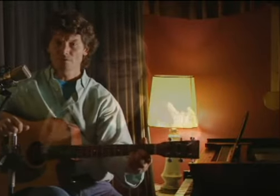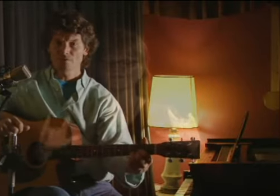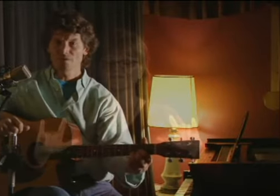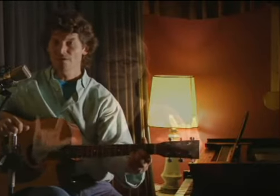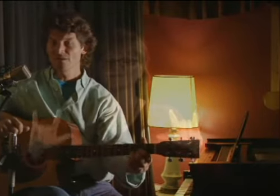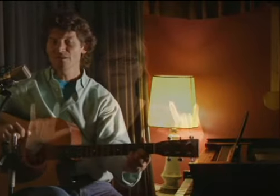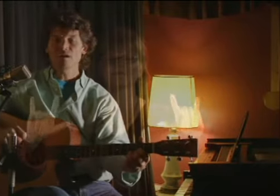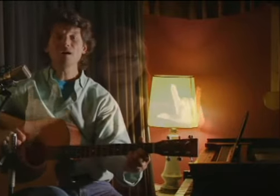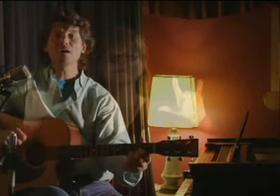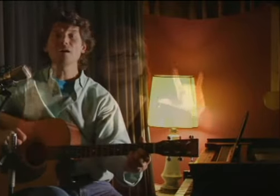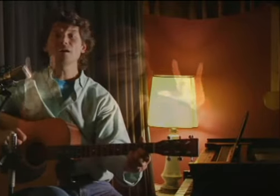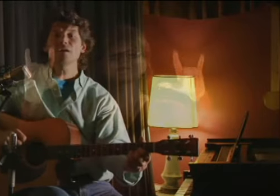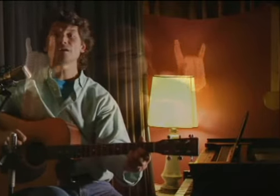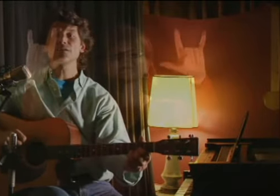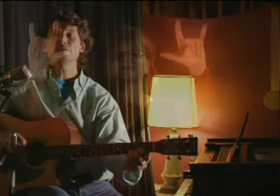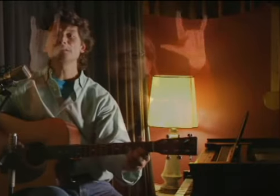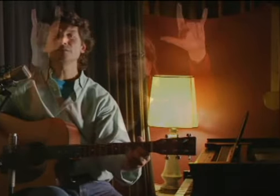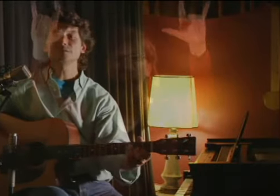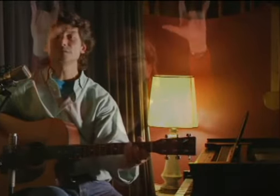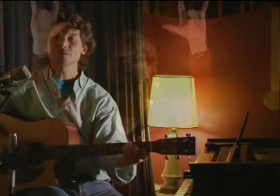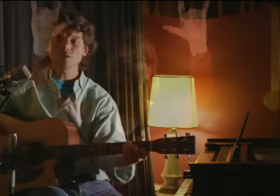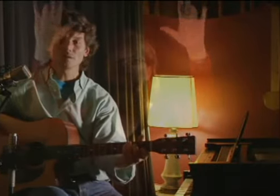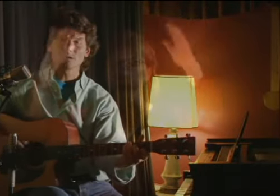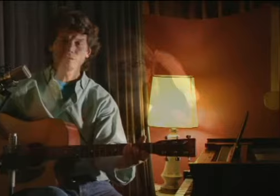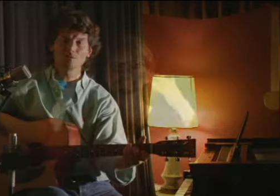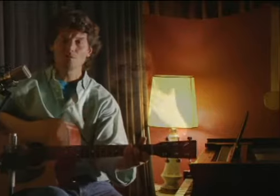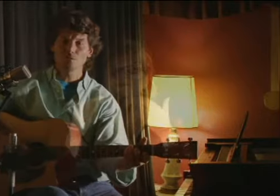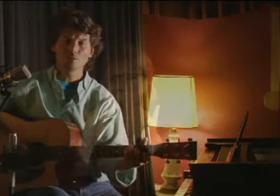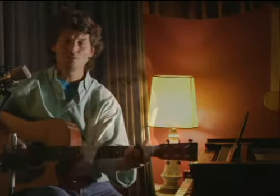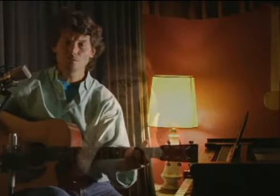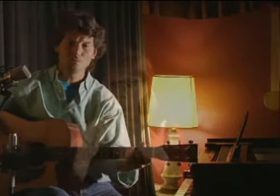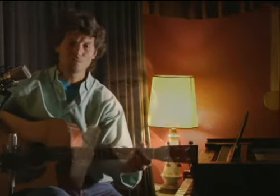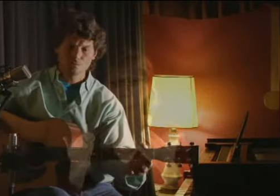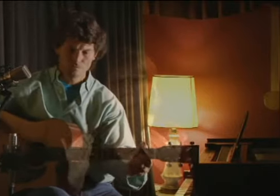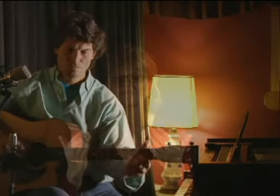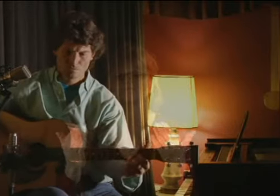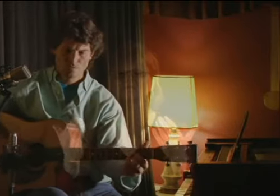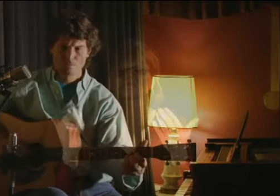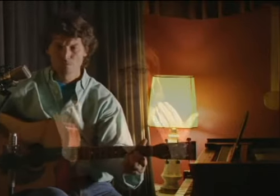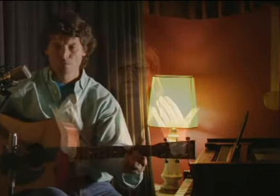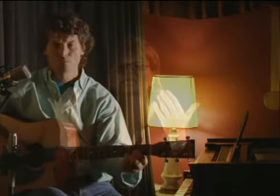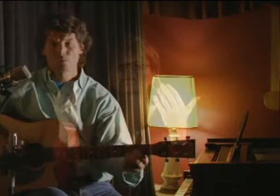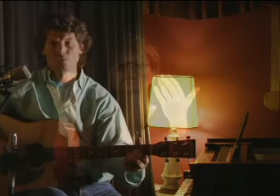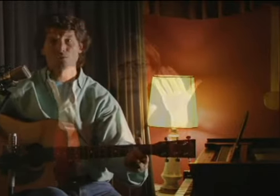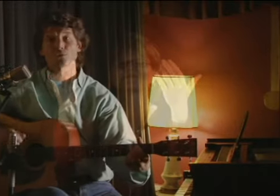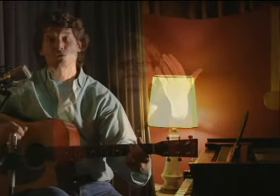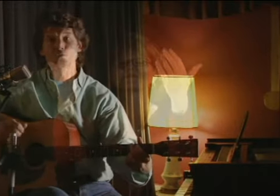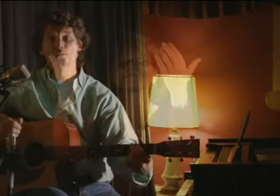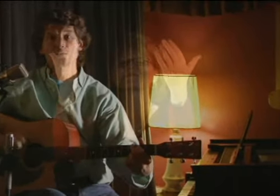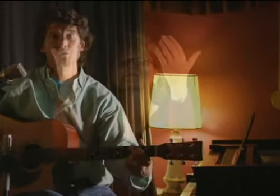with infinite love and gratitude.